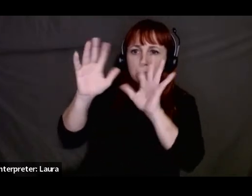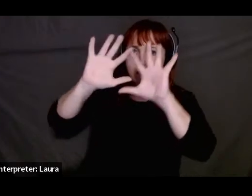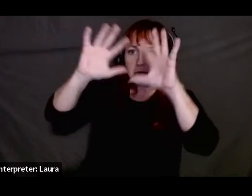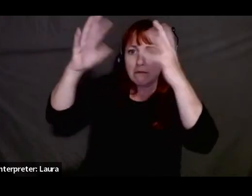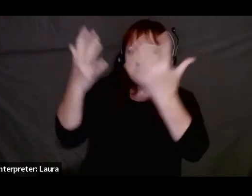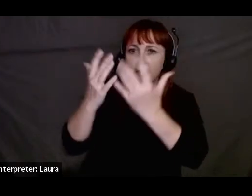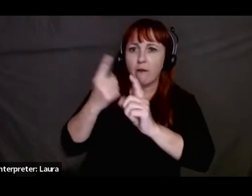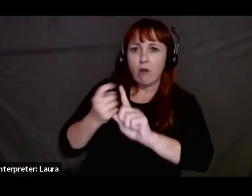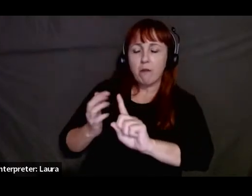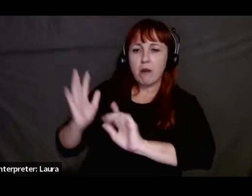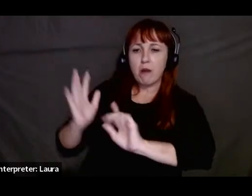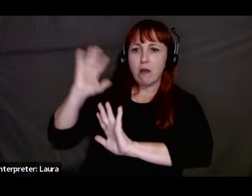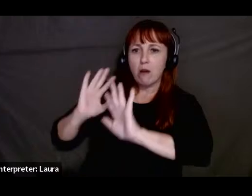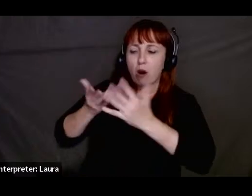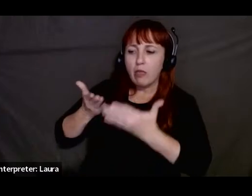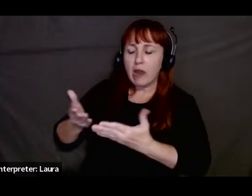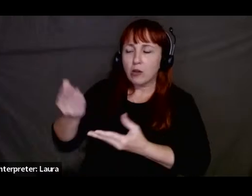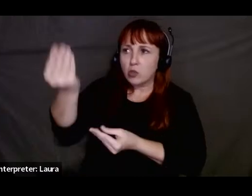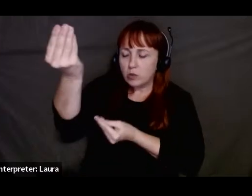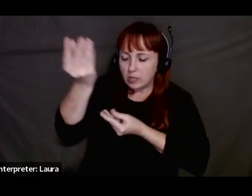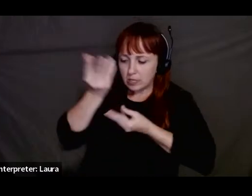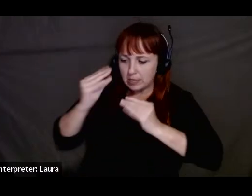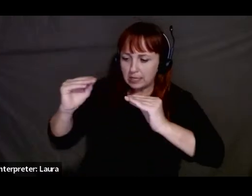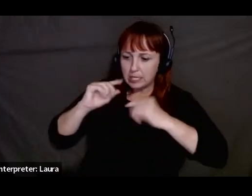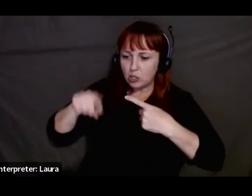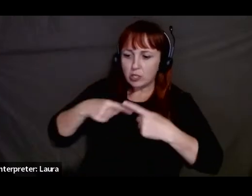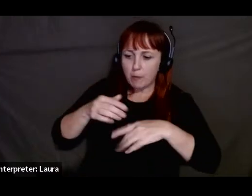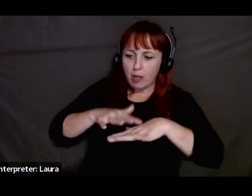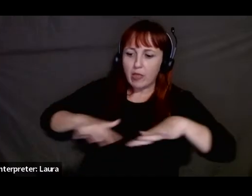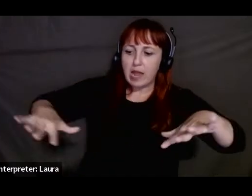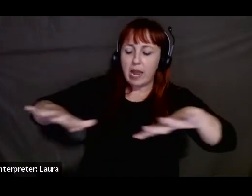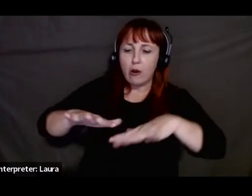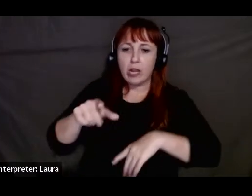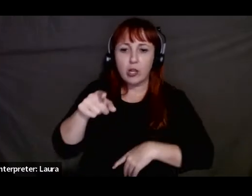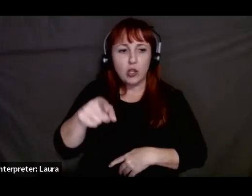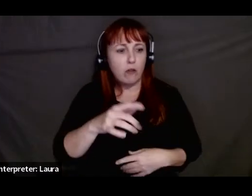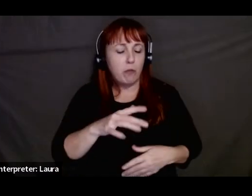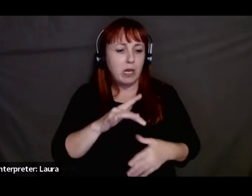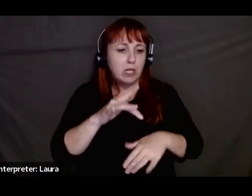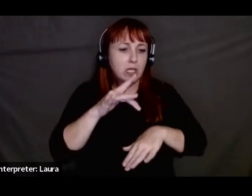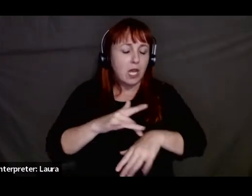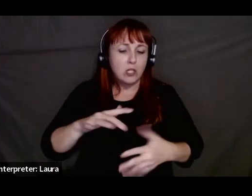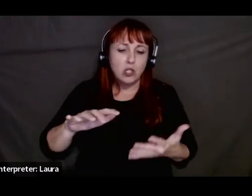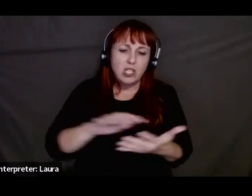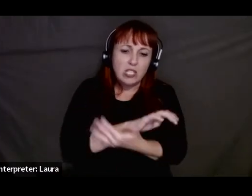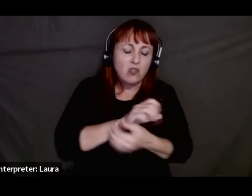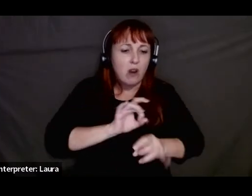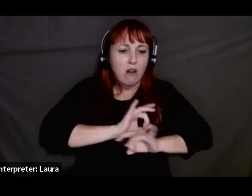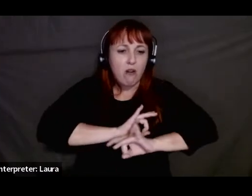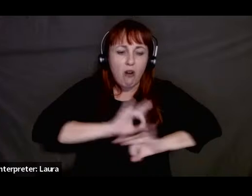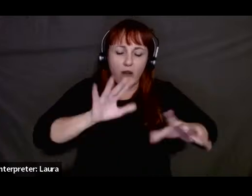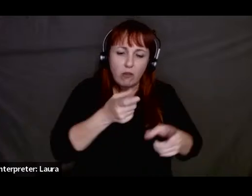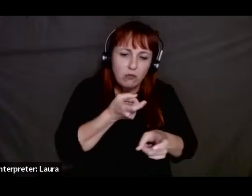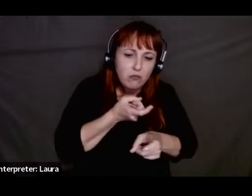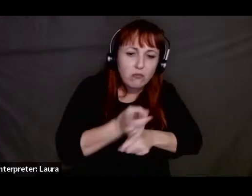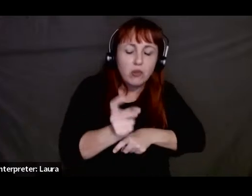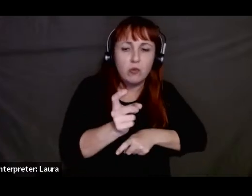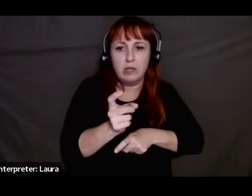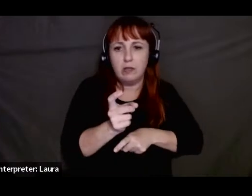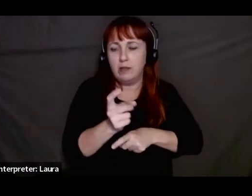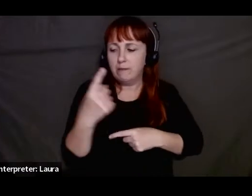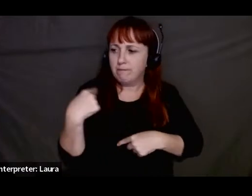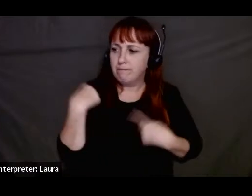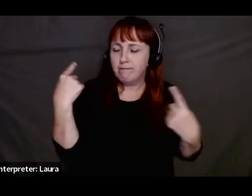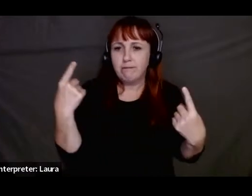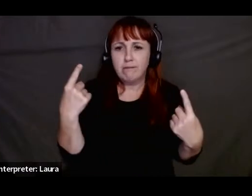this area of Pōhakuloa. And you guys have been mistreating it, destroying it, desecrating it,